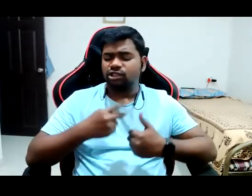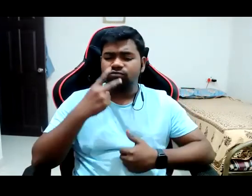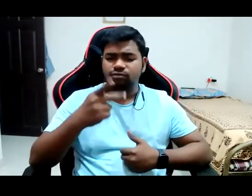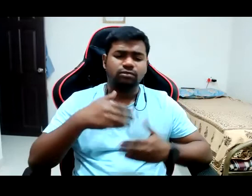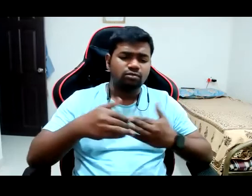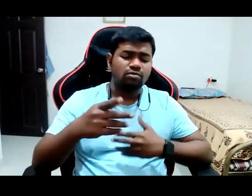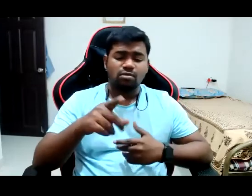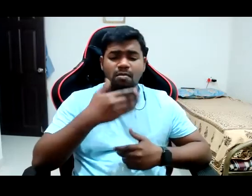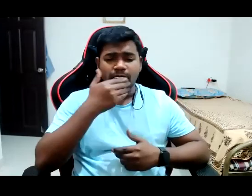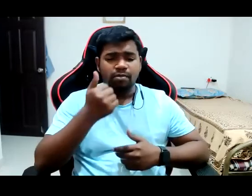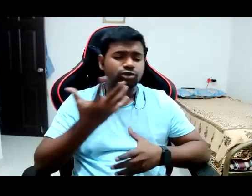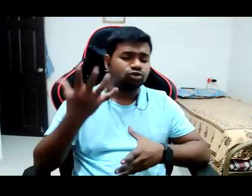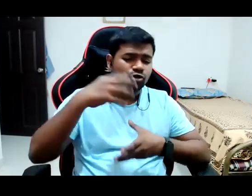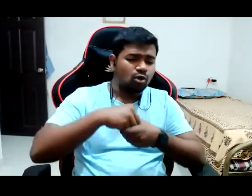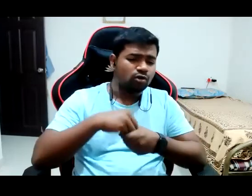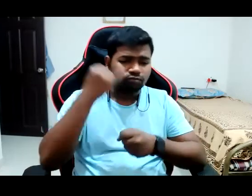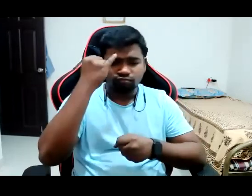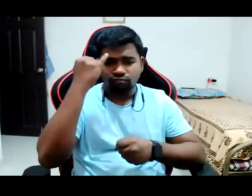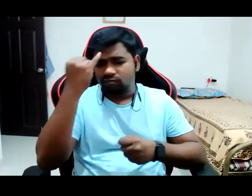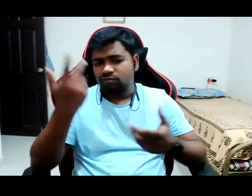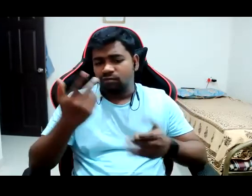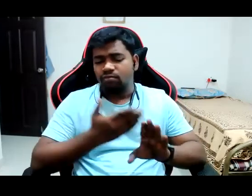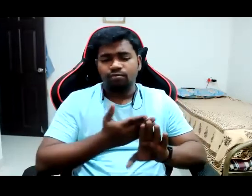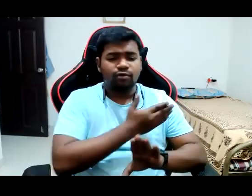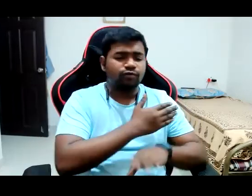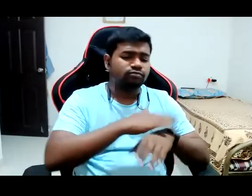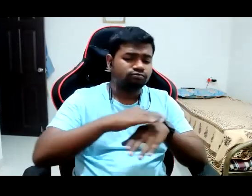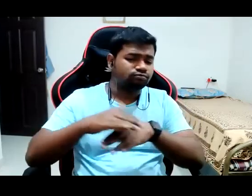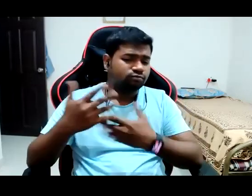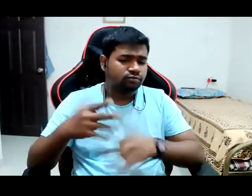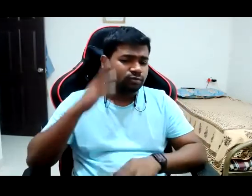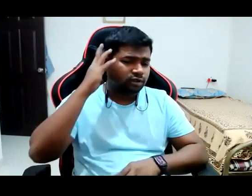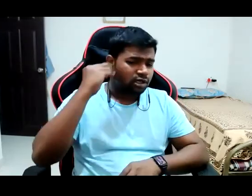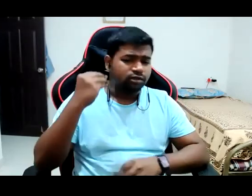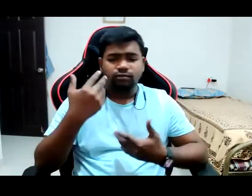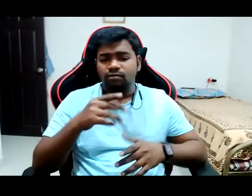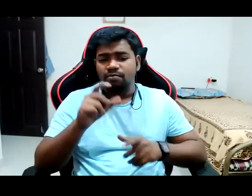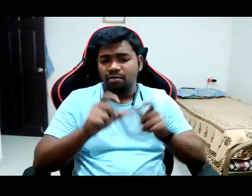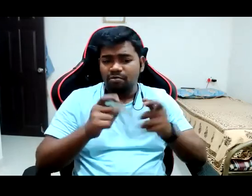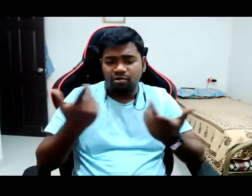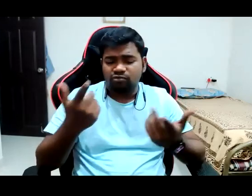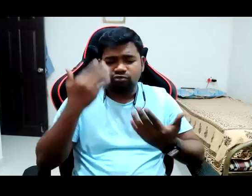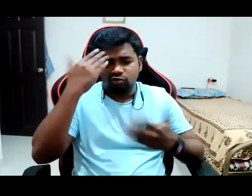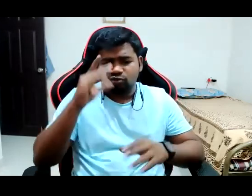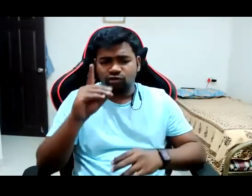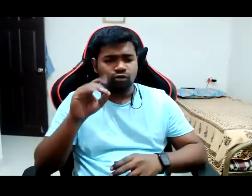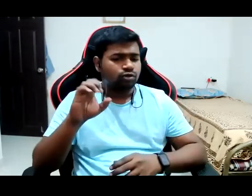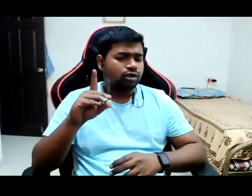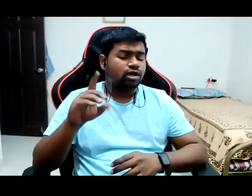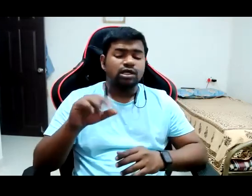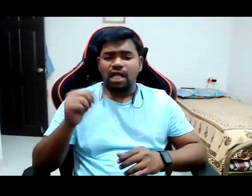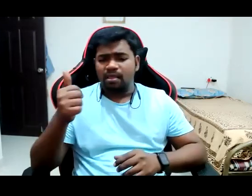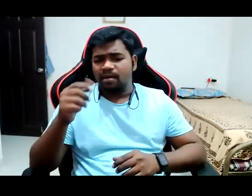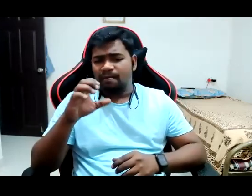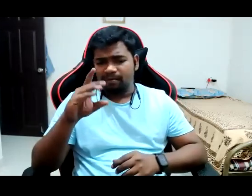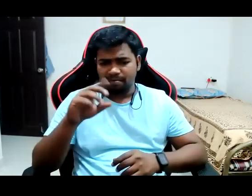contribute best, because we do know from our past experience that everyone, including people who cannot code or who do not have as much coding experience, have